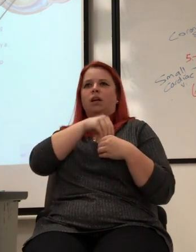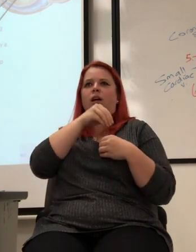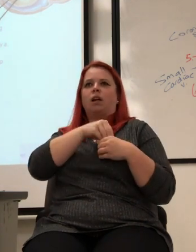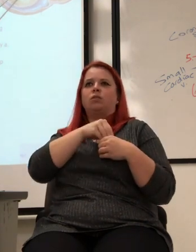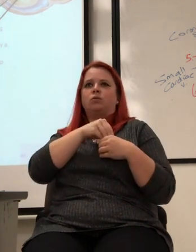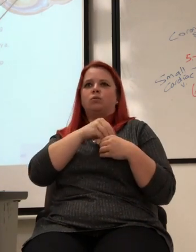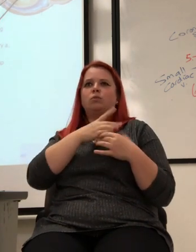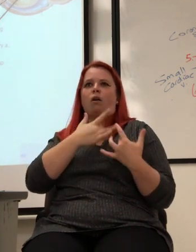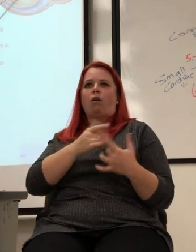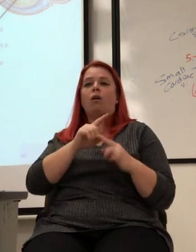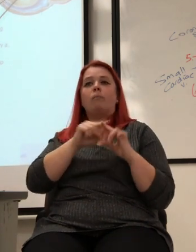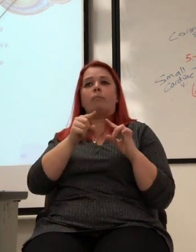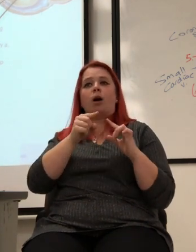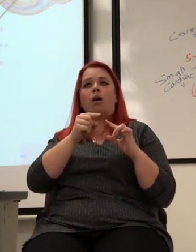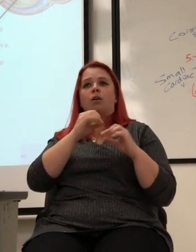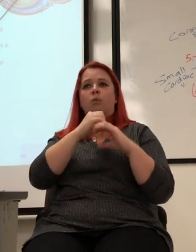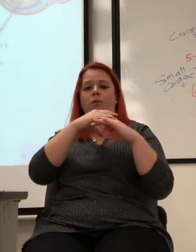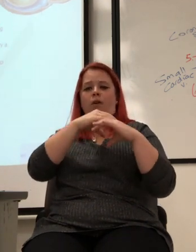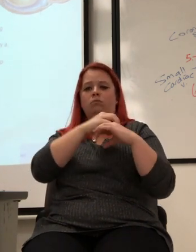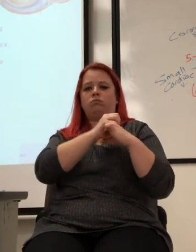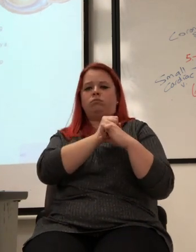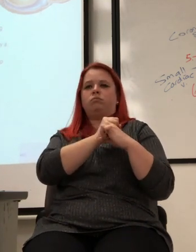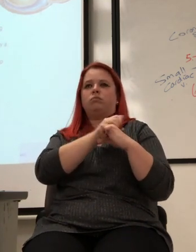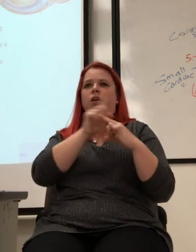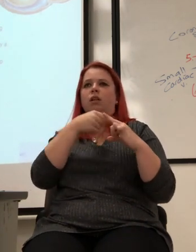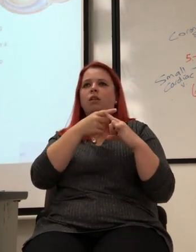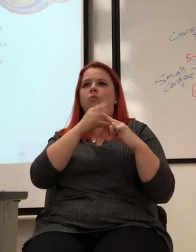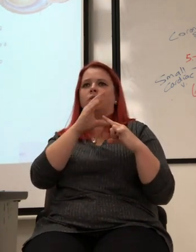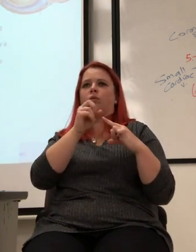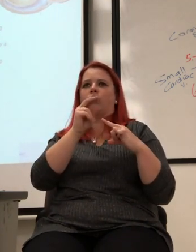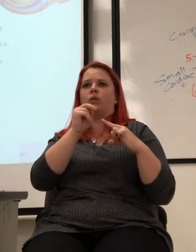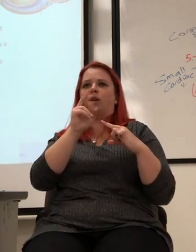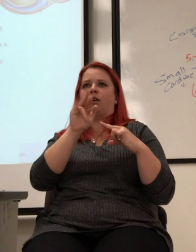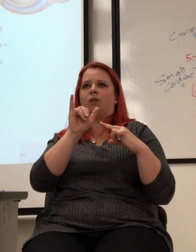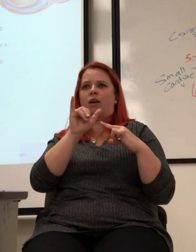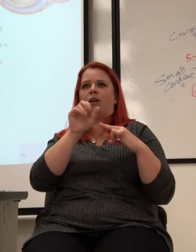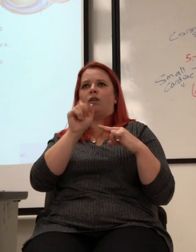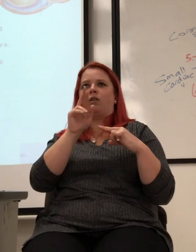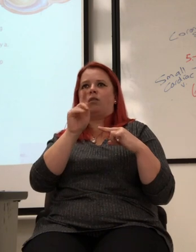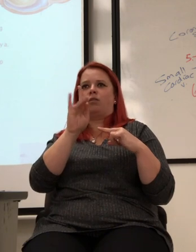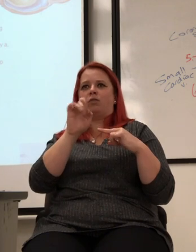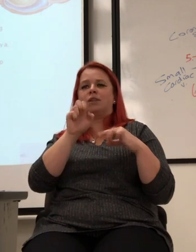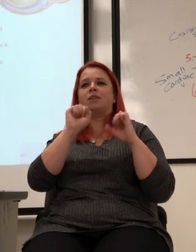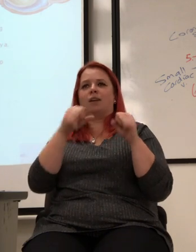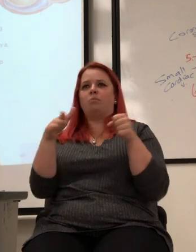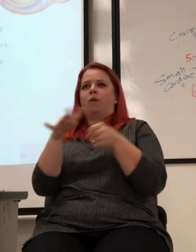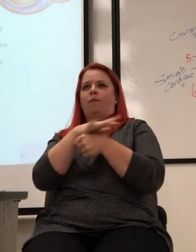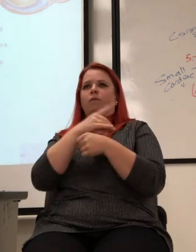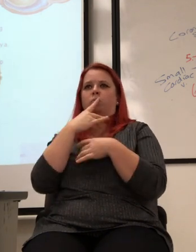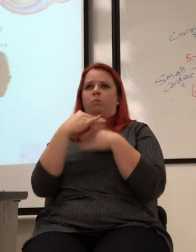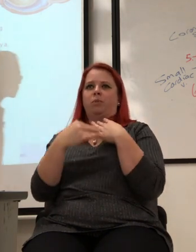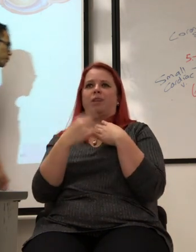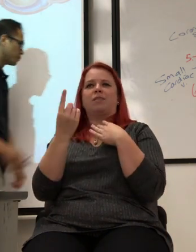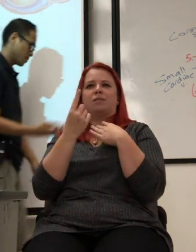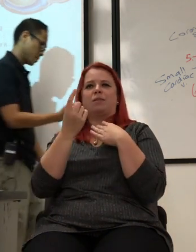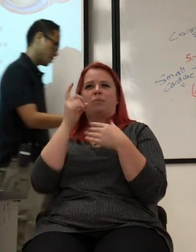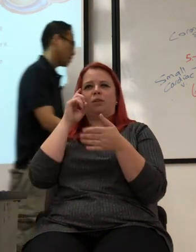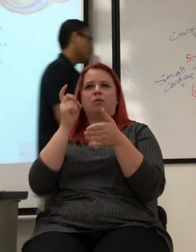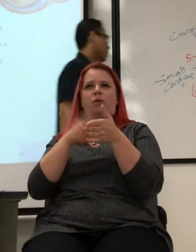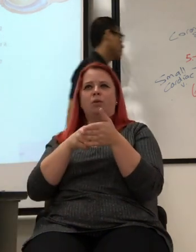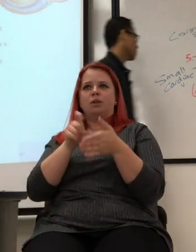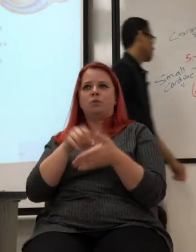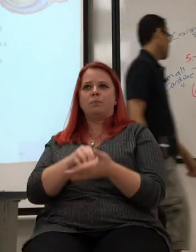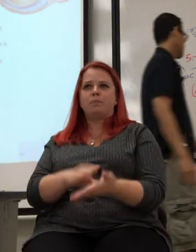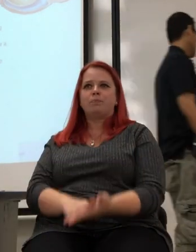closes, that's when the coronary arteries can fill with blood. So that's something to note.